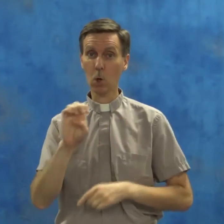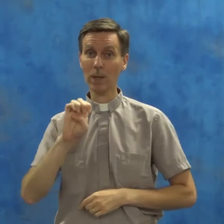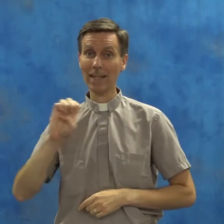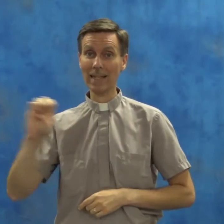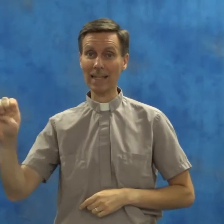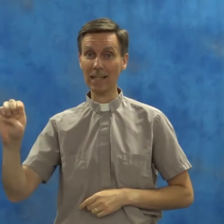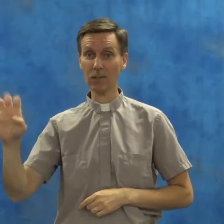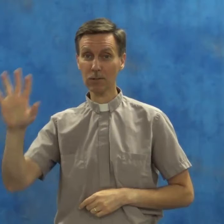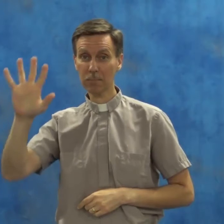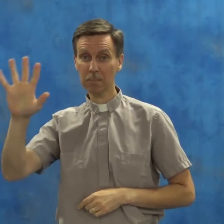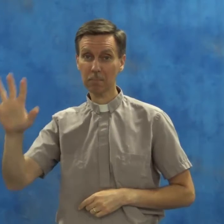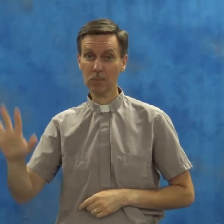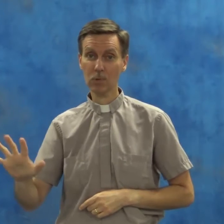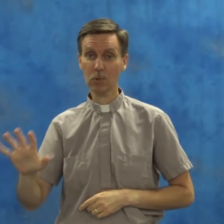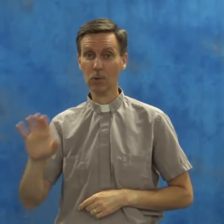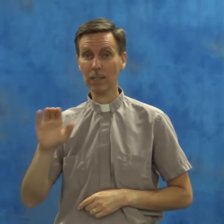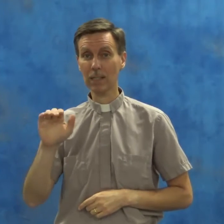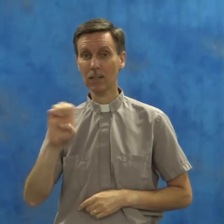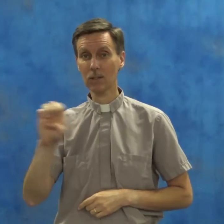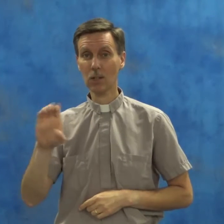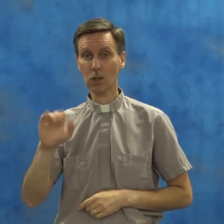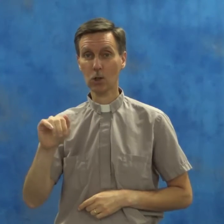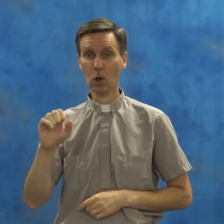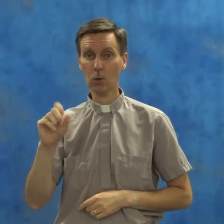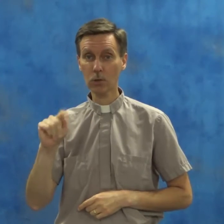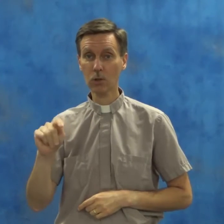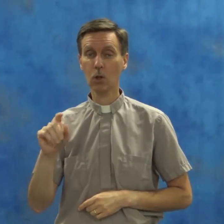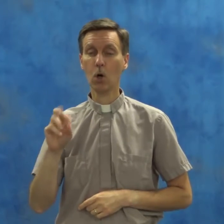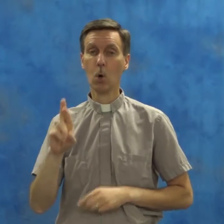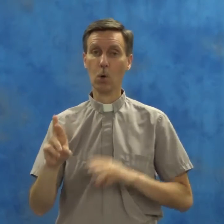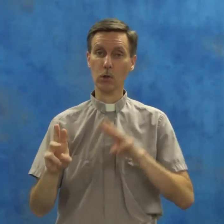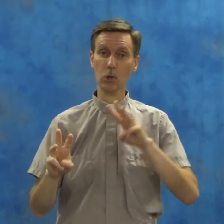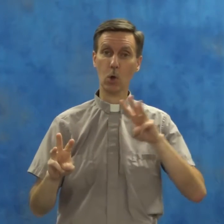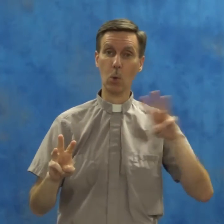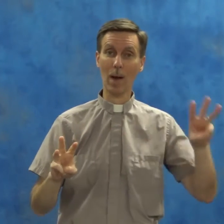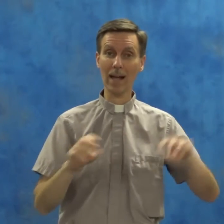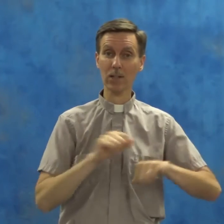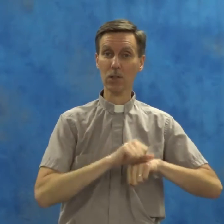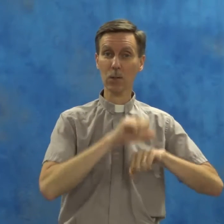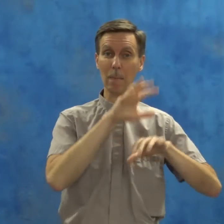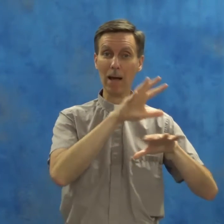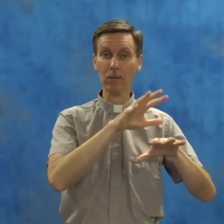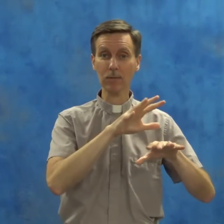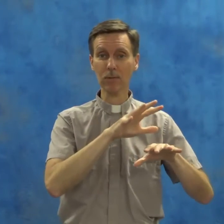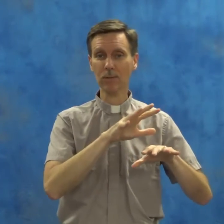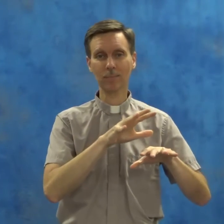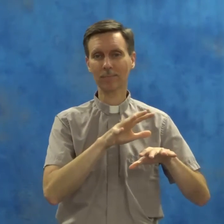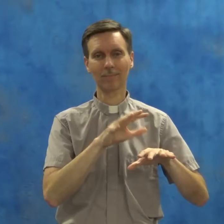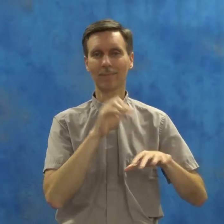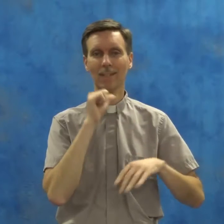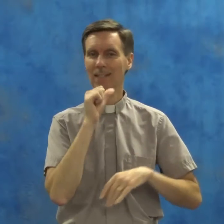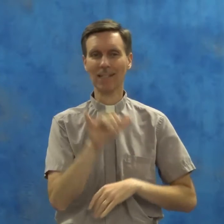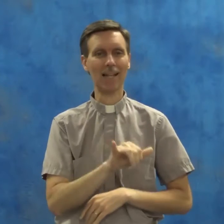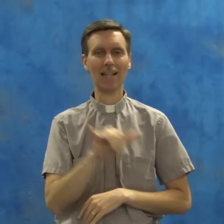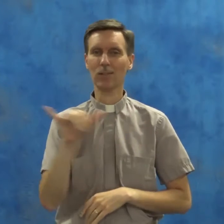go east to the east coast or you go west, mountains, not the